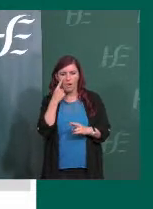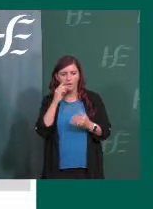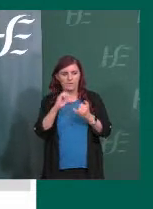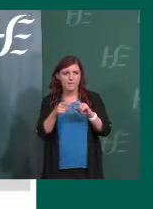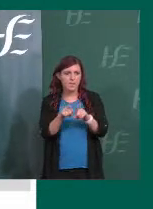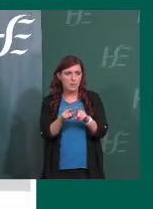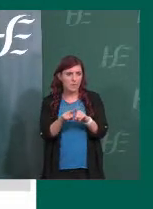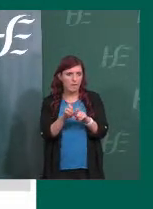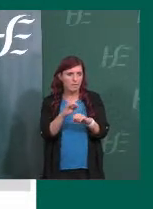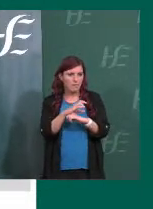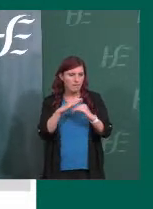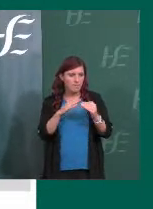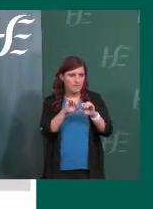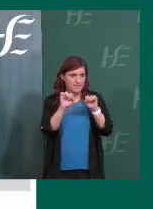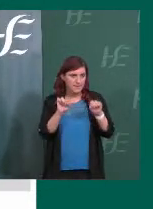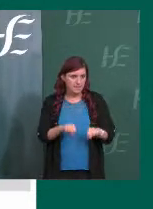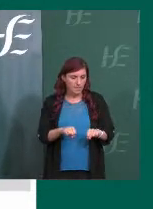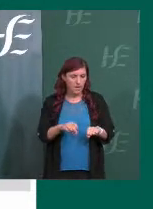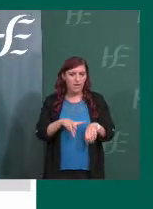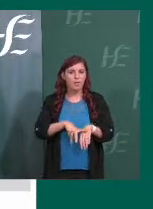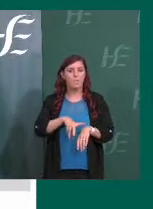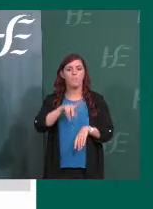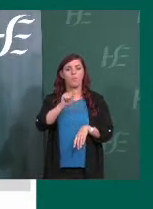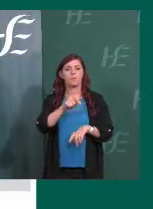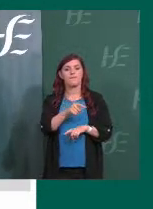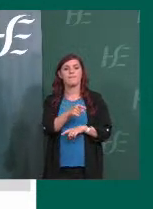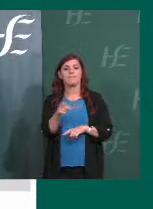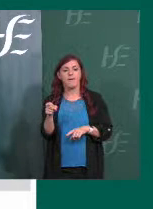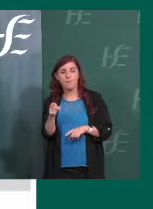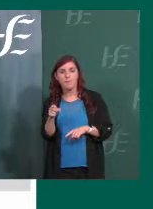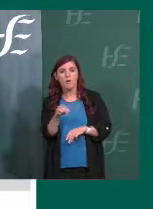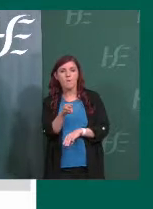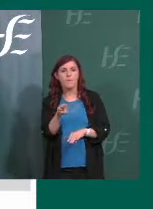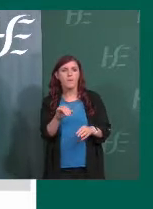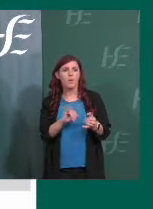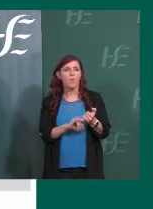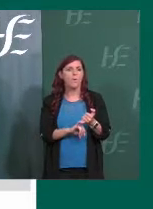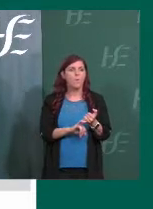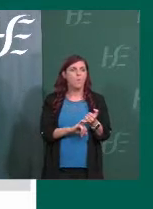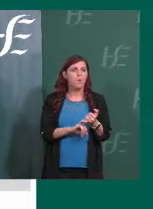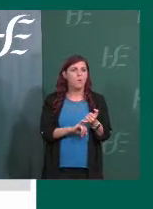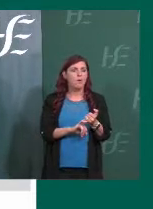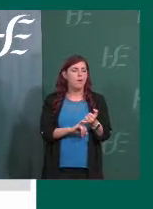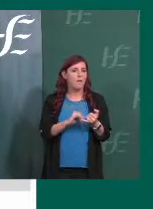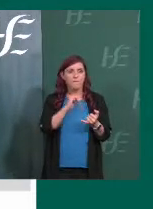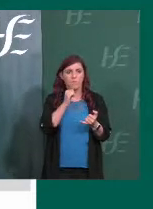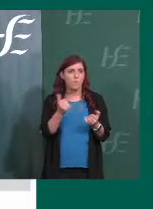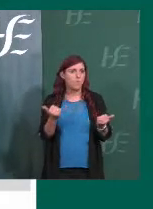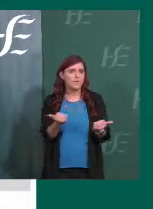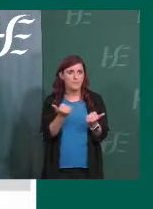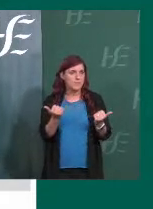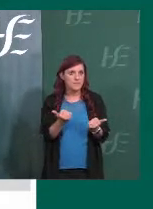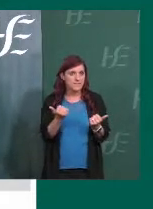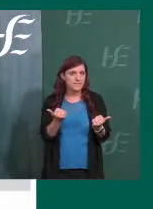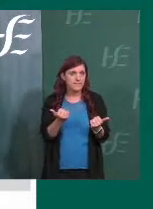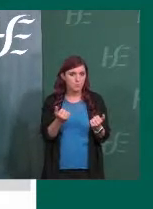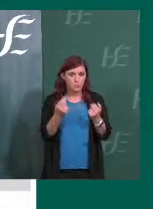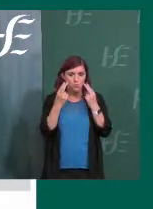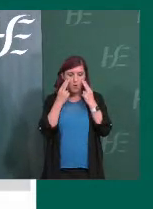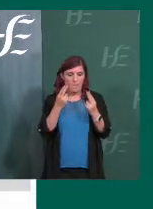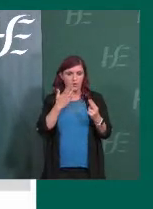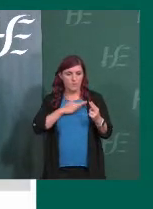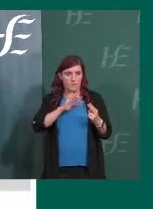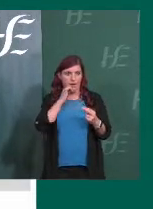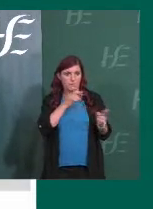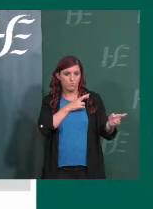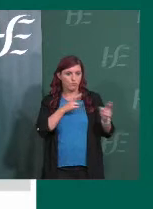of the cases that we're seeing in the acute hospital now are picked up on testing before they become symptomatic. And as Paul